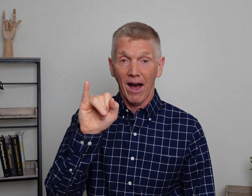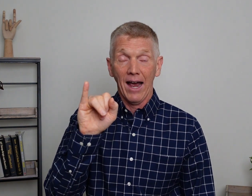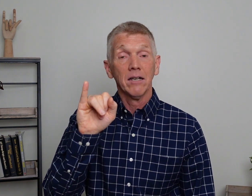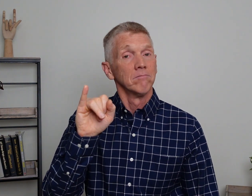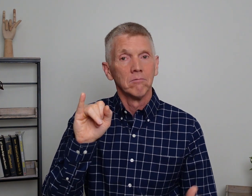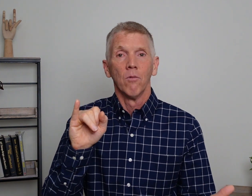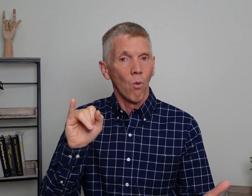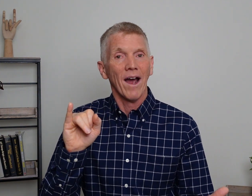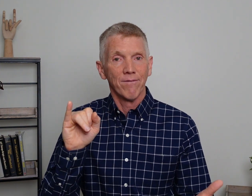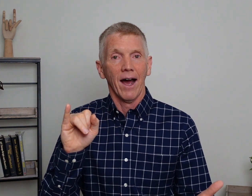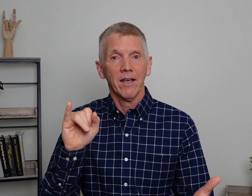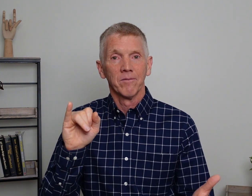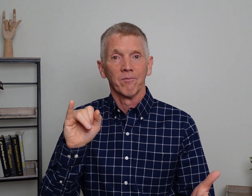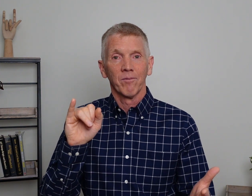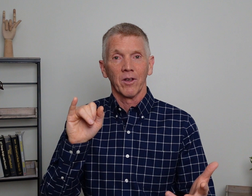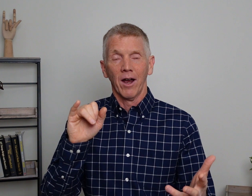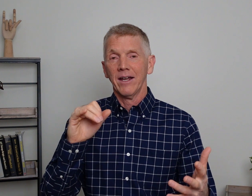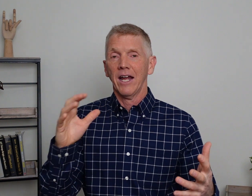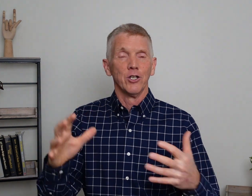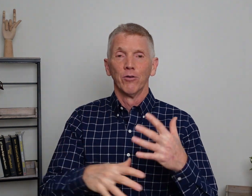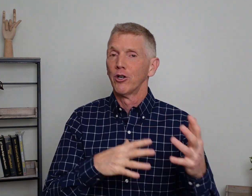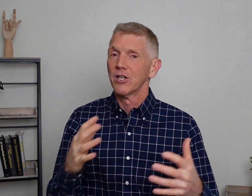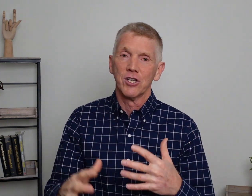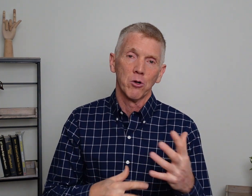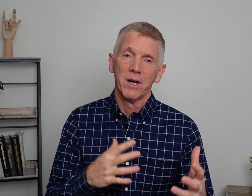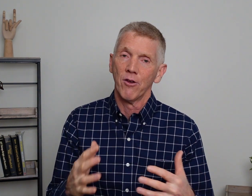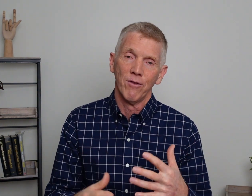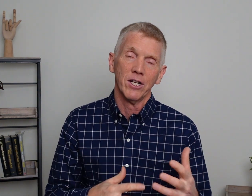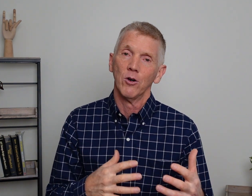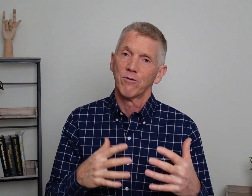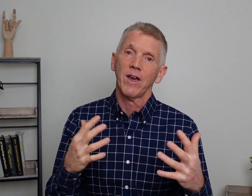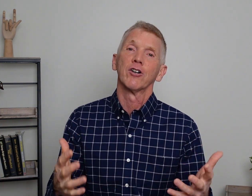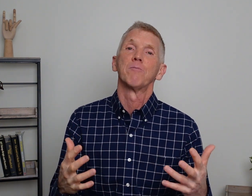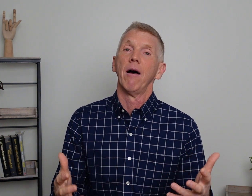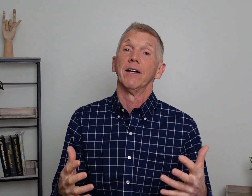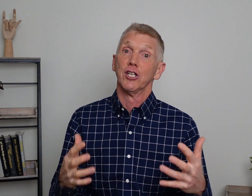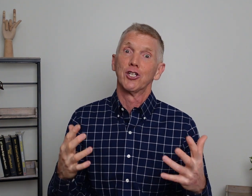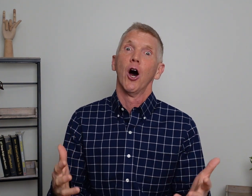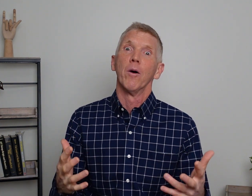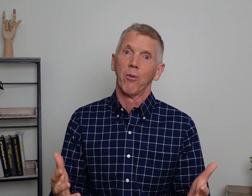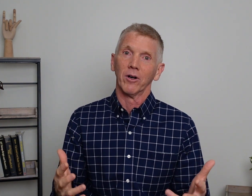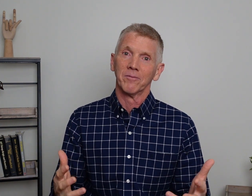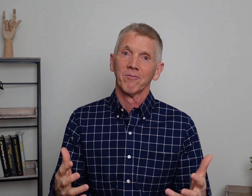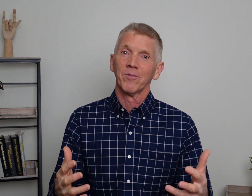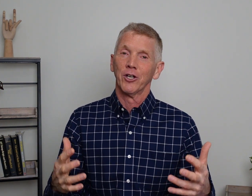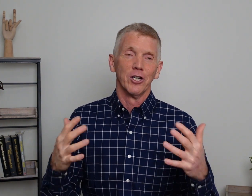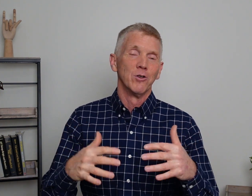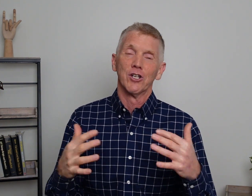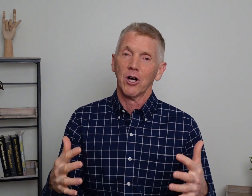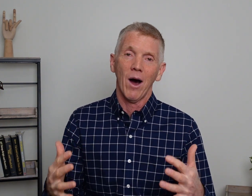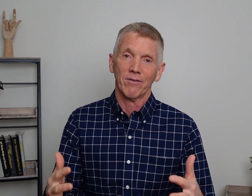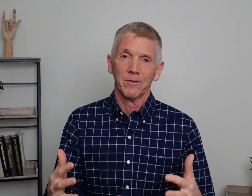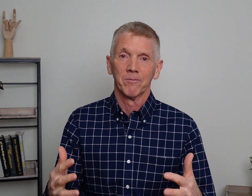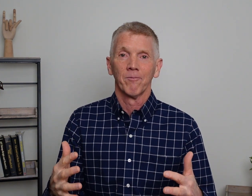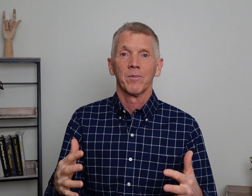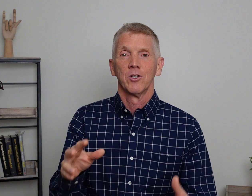W-I-F-I, Wi-Fi. Right? And you've learned this in so many other videos. Finger spelling is so important. You're going to use it so often.